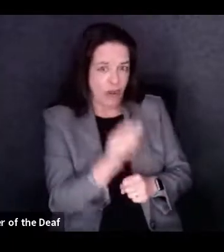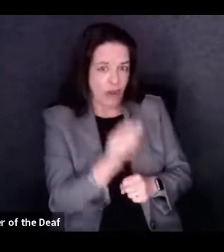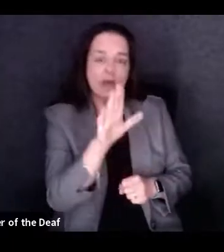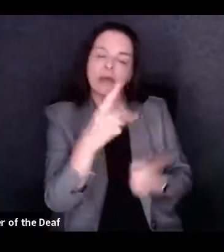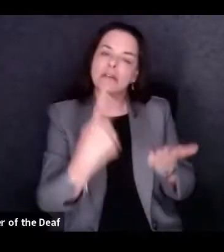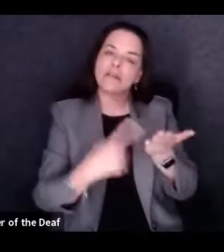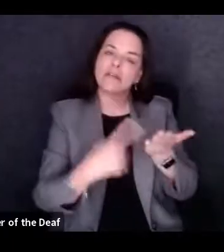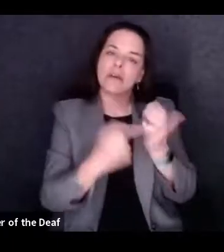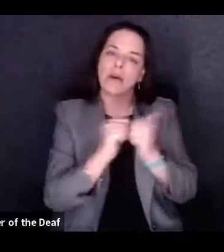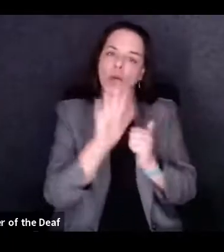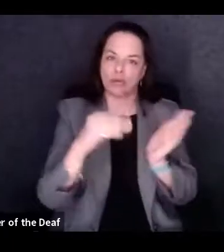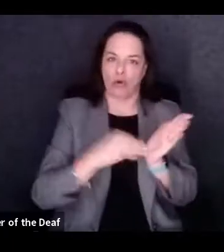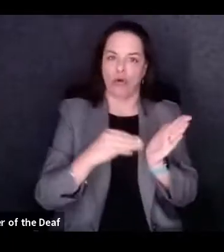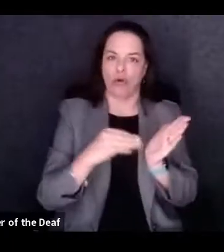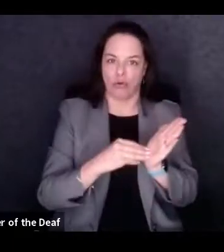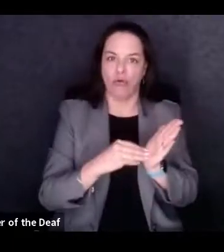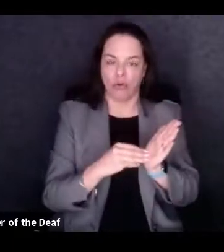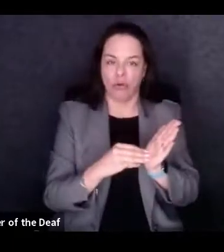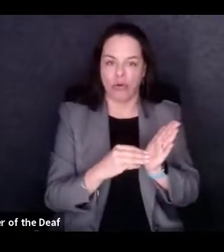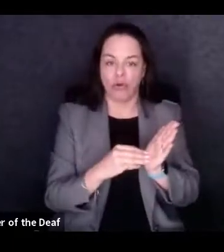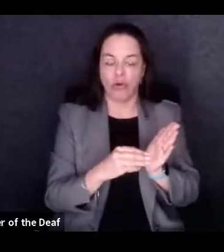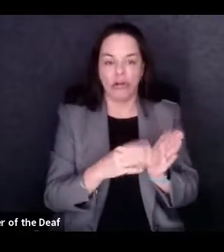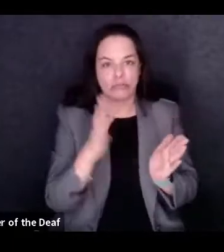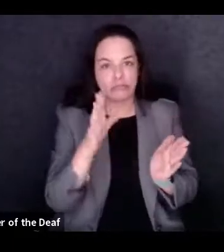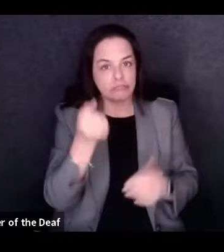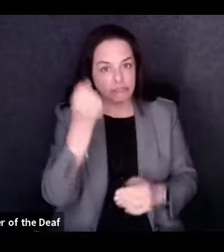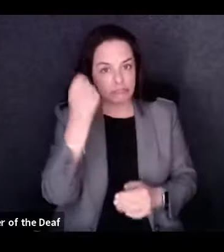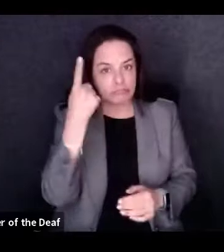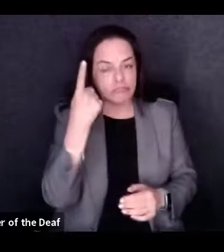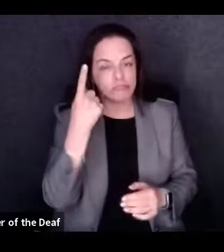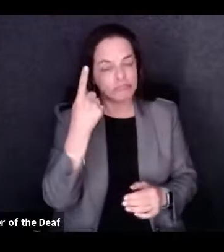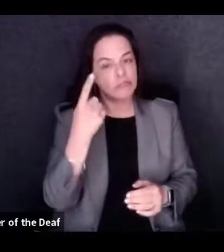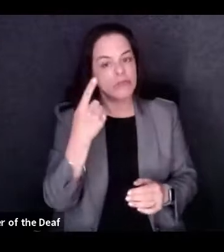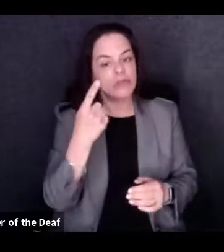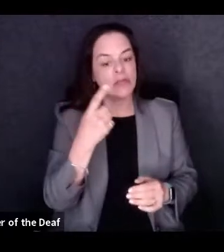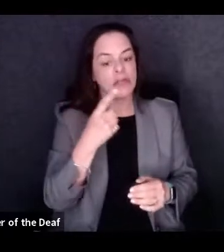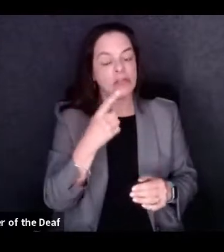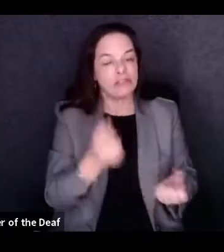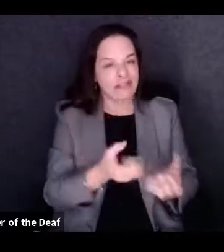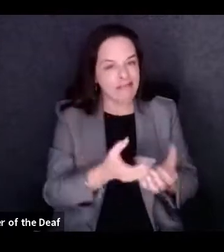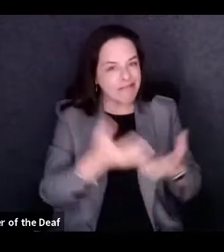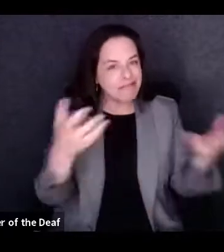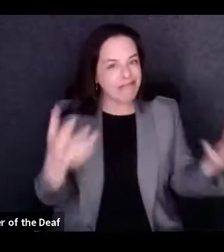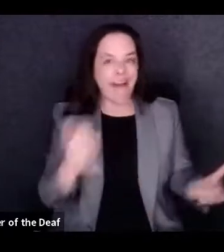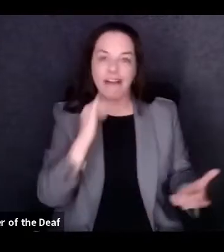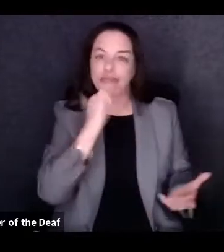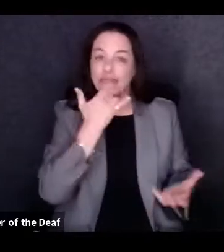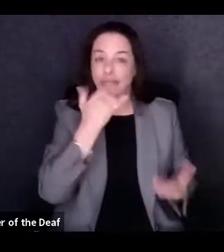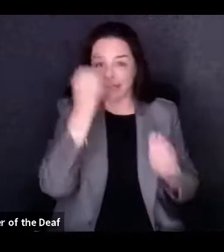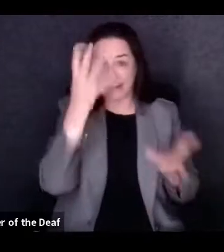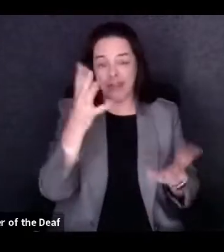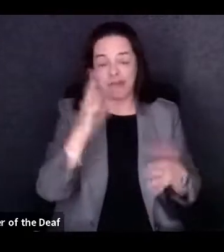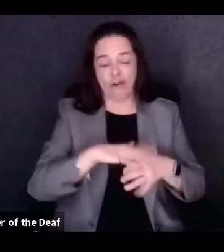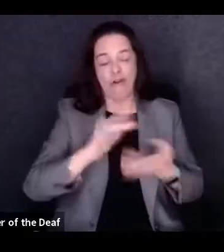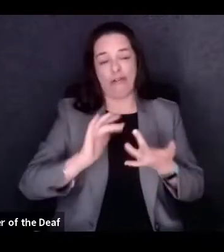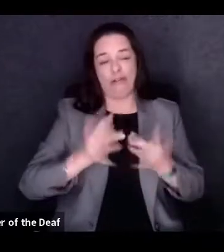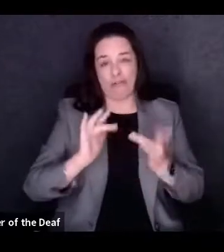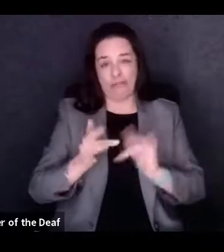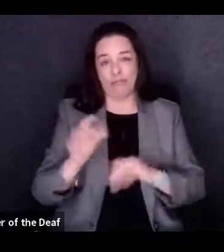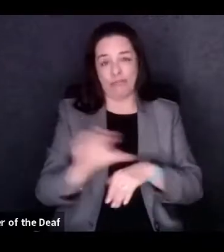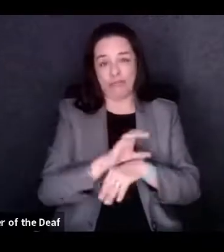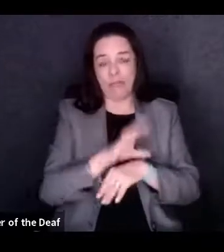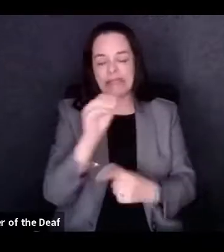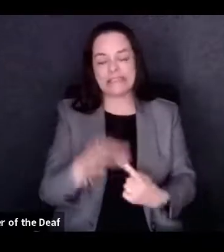have a discussion with your medical provider. Recognize that there is a great deal of misinformation online and especially on